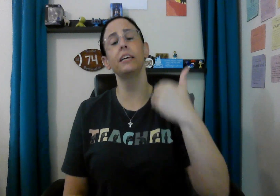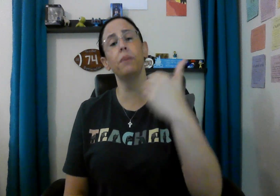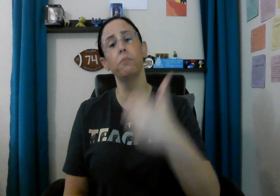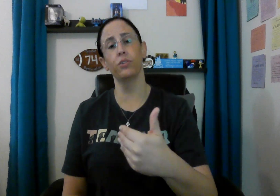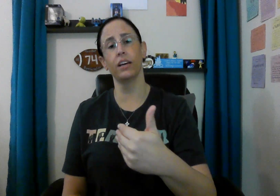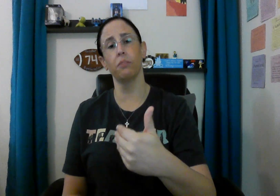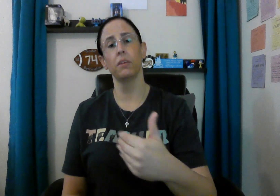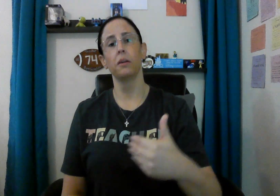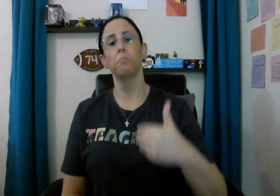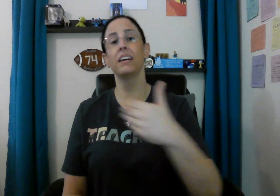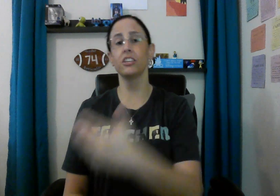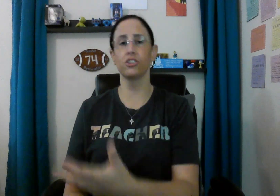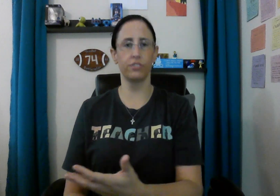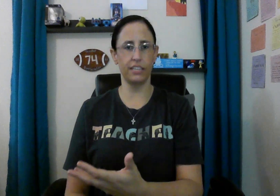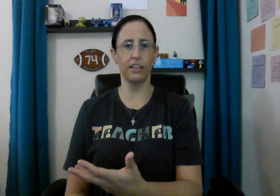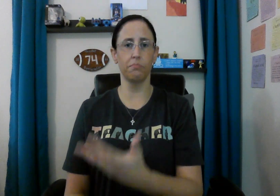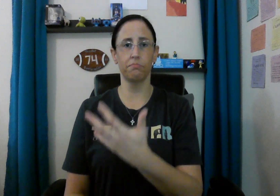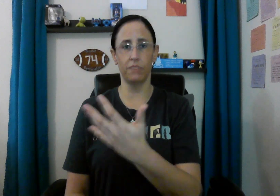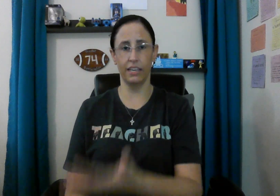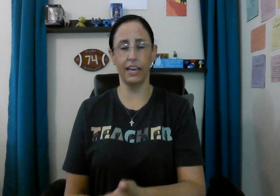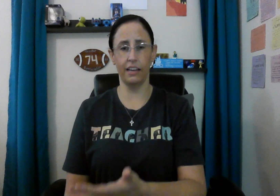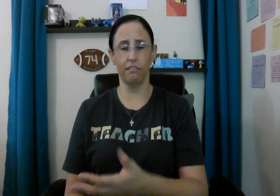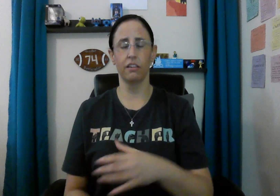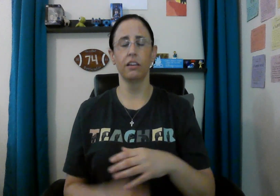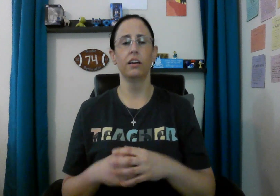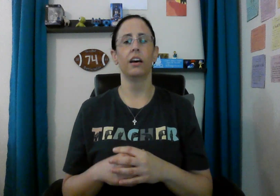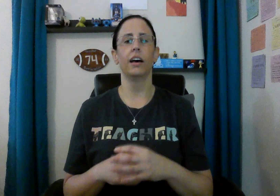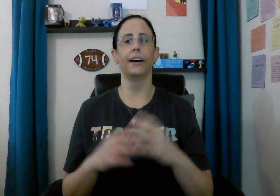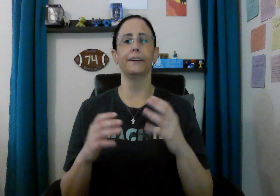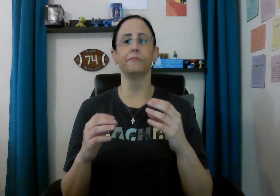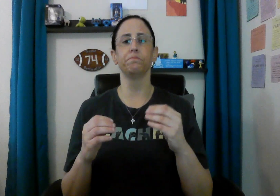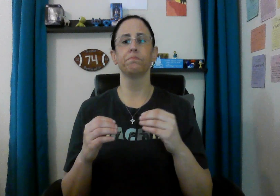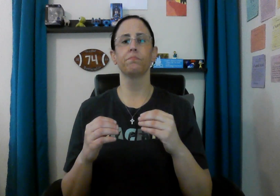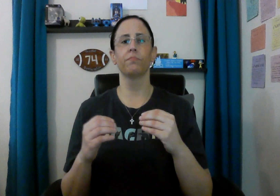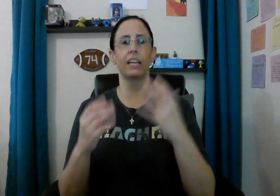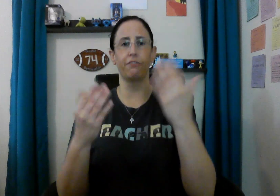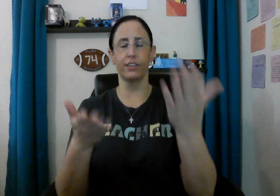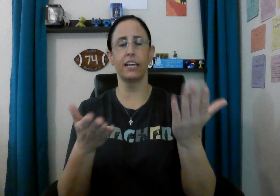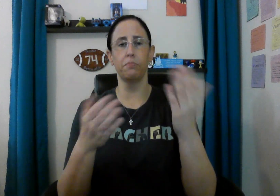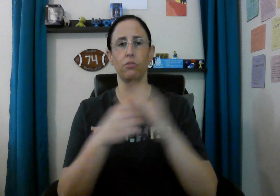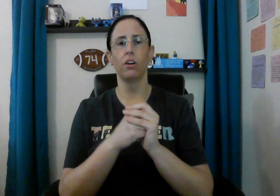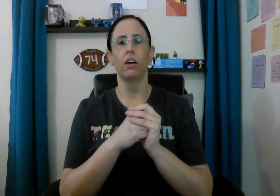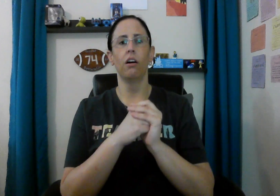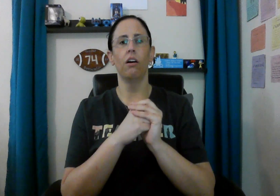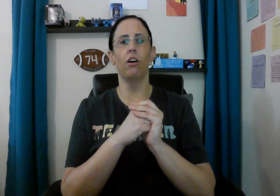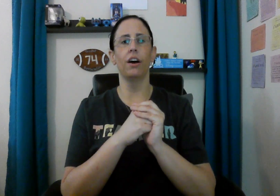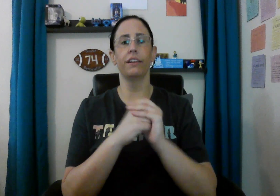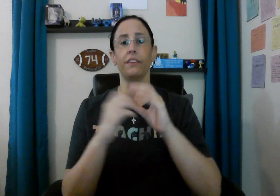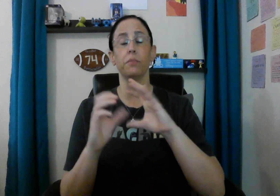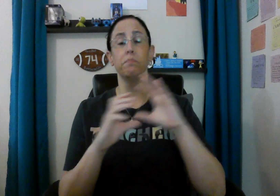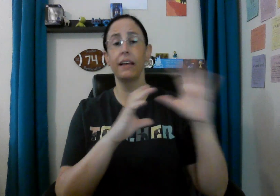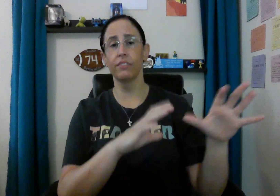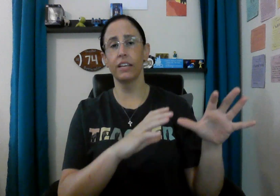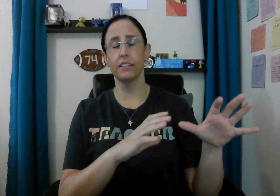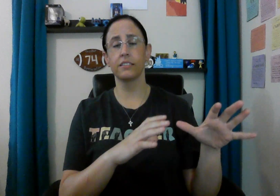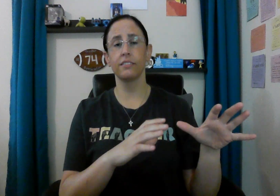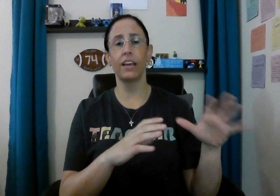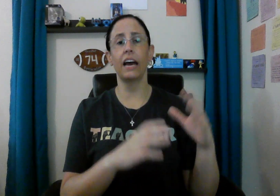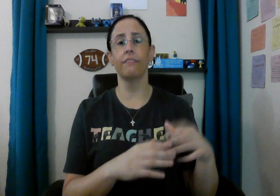up with them because you'll see them again. Like for example, on the main list, they have the